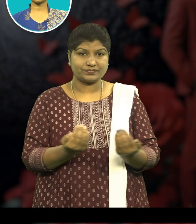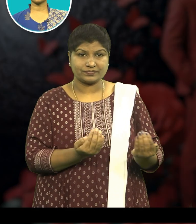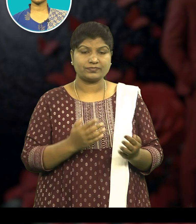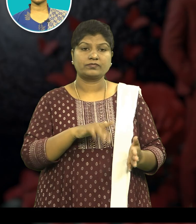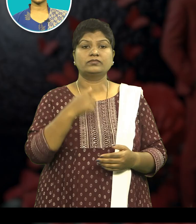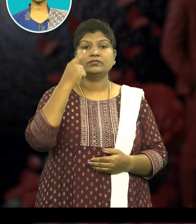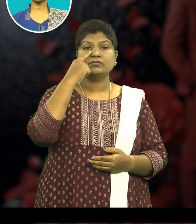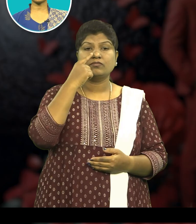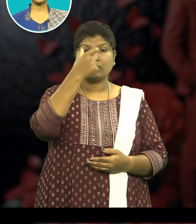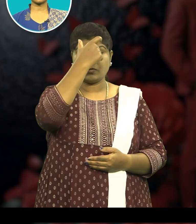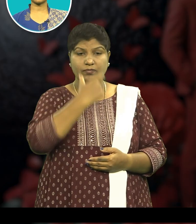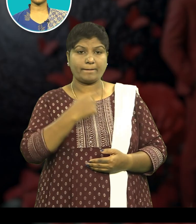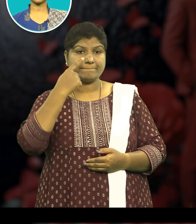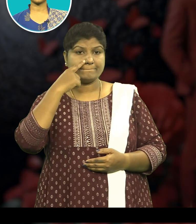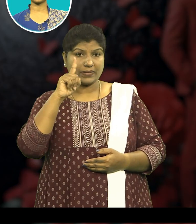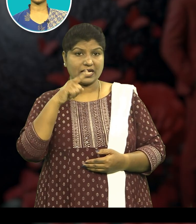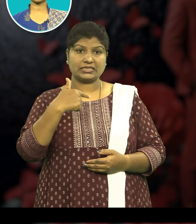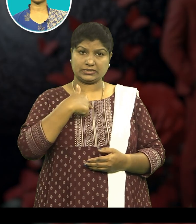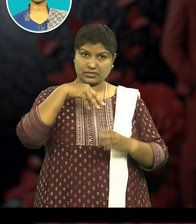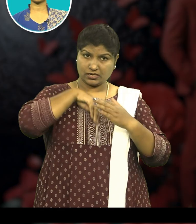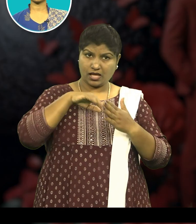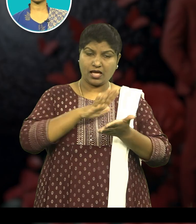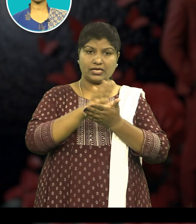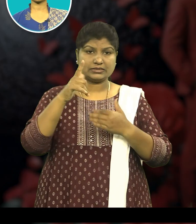mother through her milk.